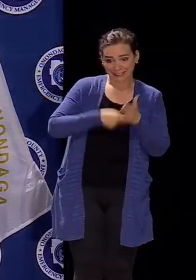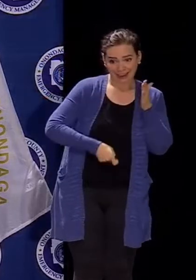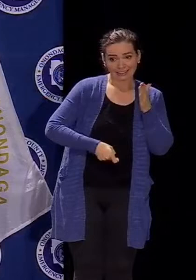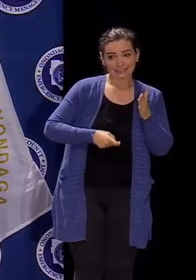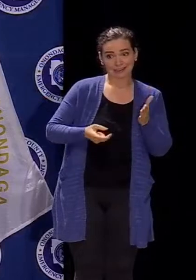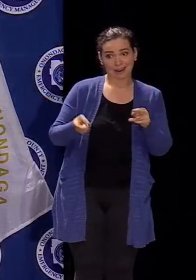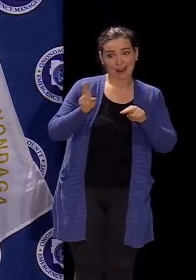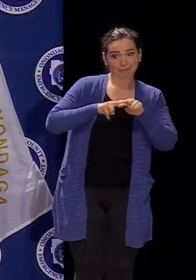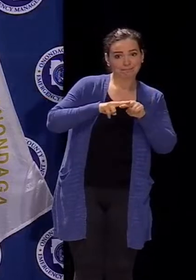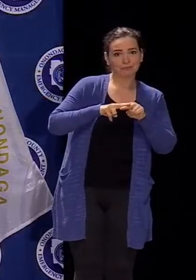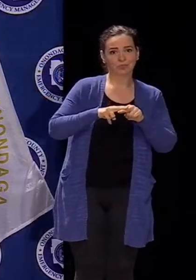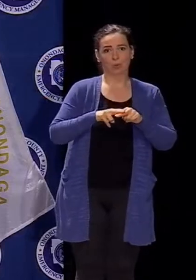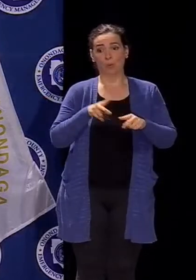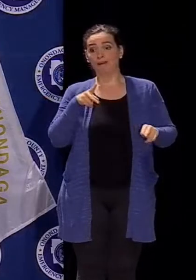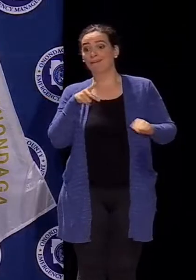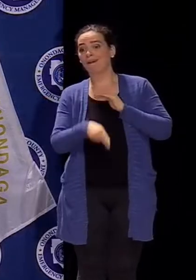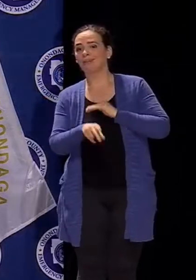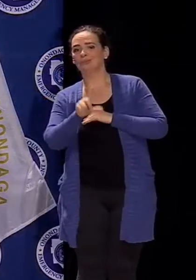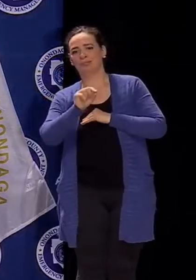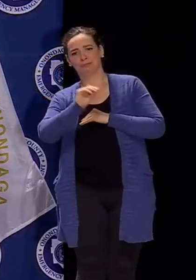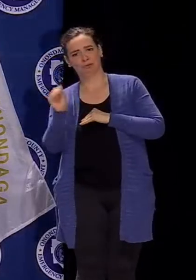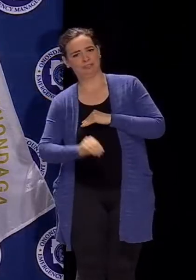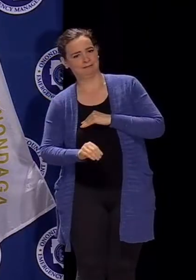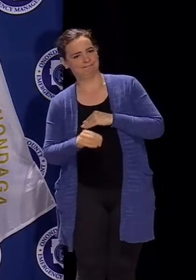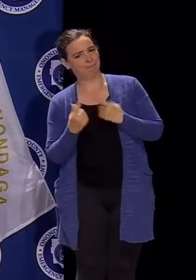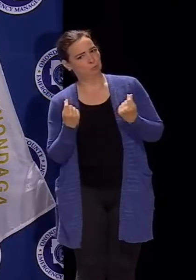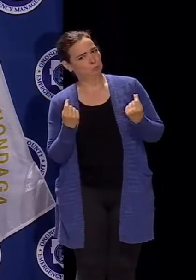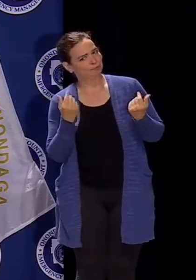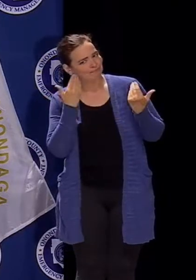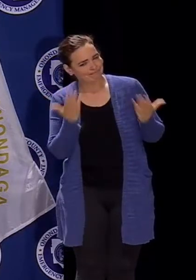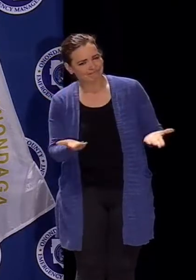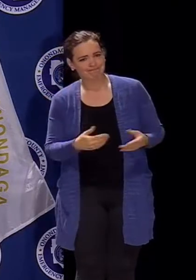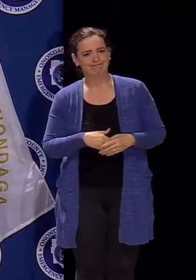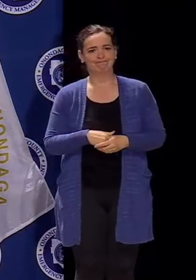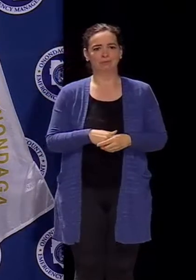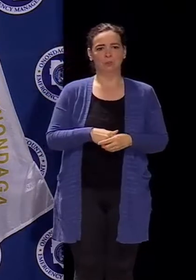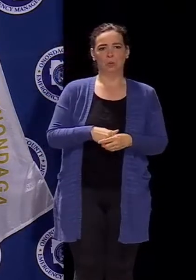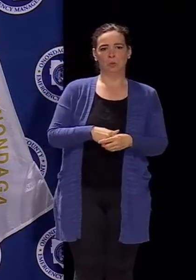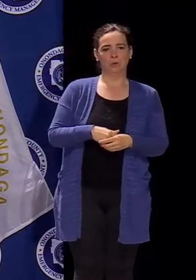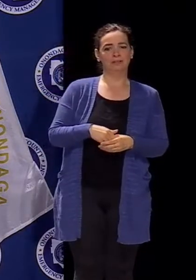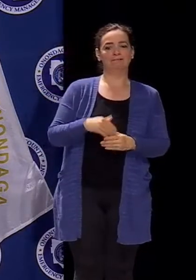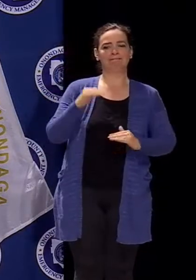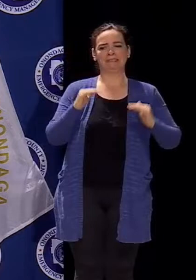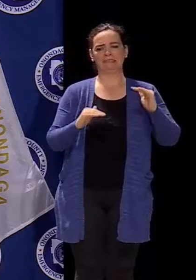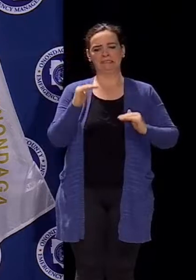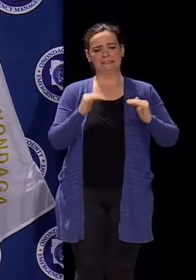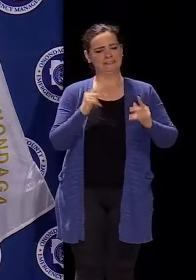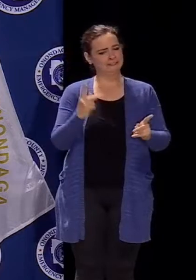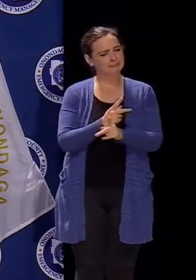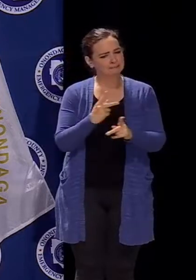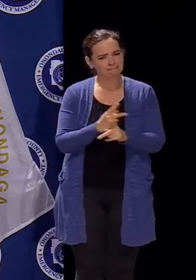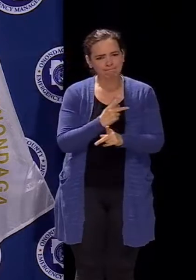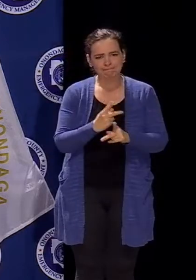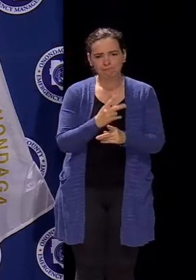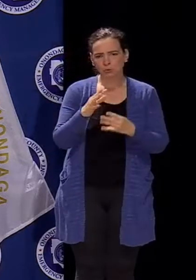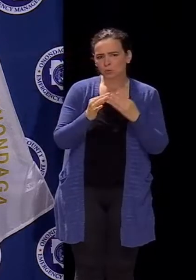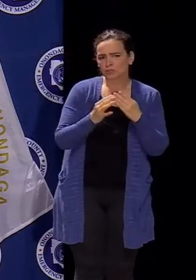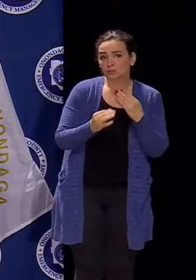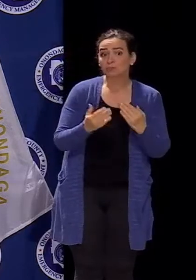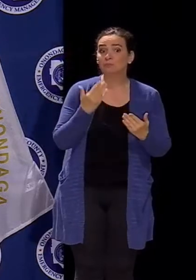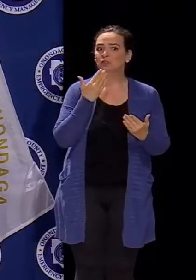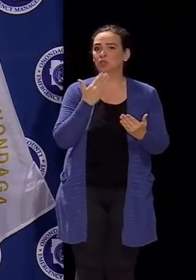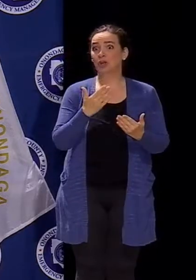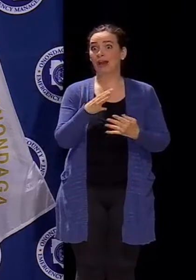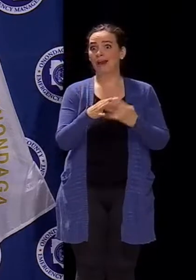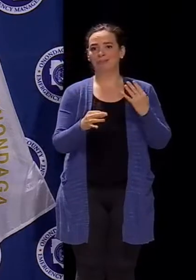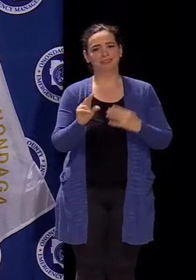this pandemic they've been very supportive, but now we have to balance things out. They're going to have different options. None of them are good, and we're going to need them